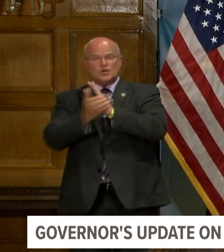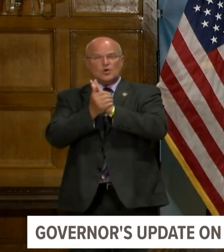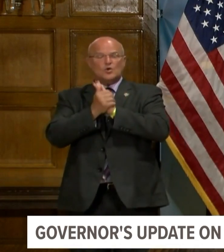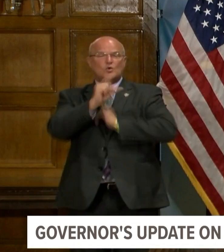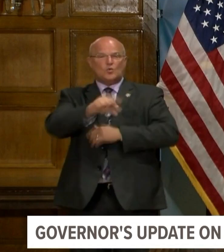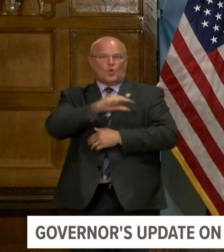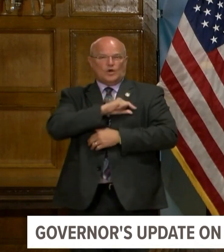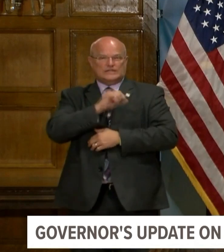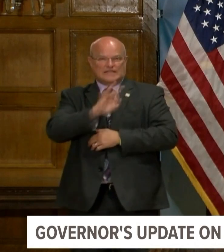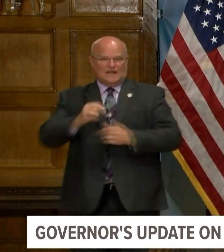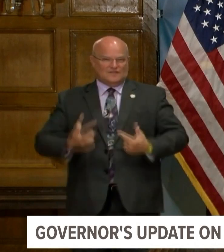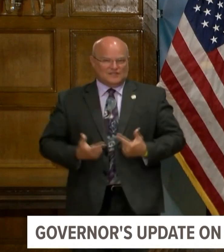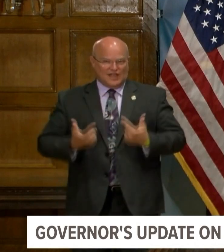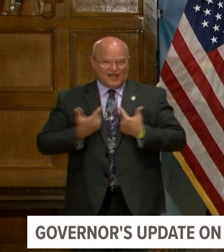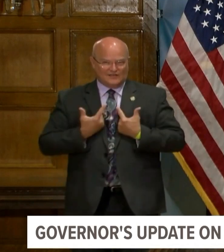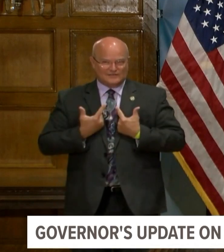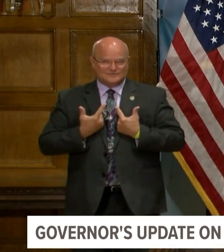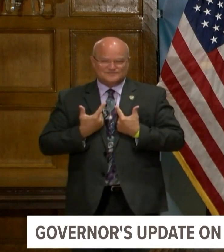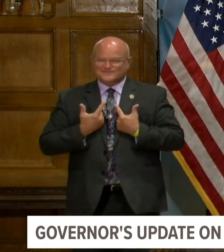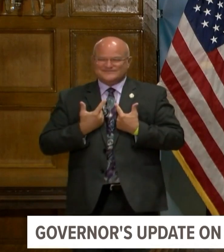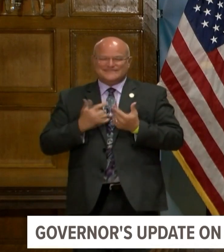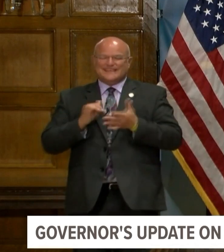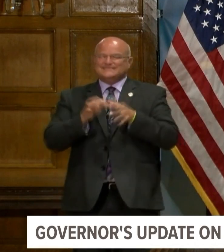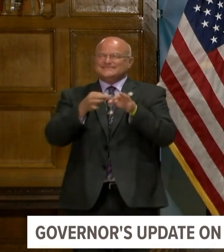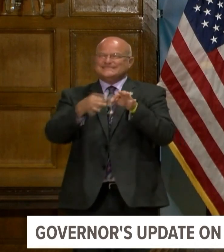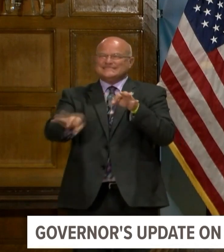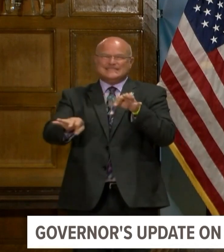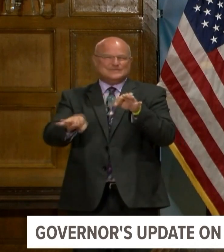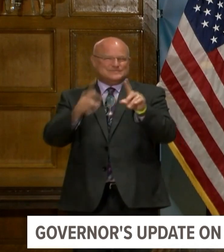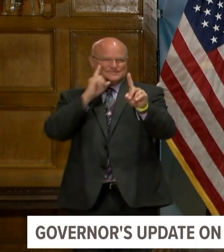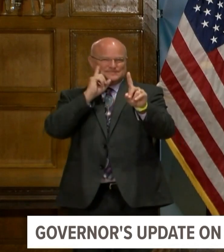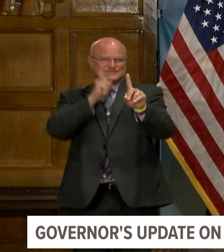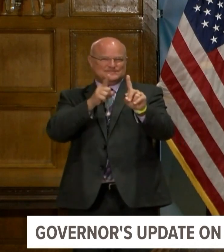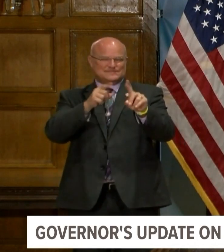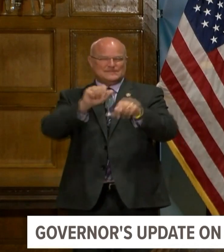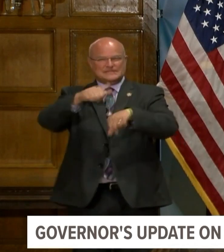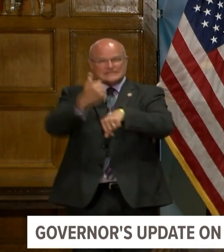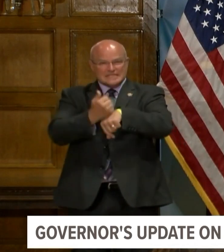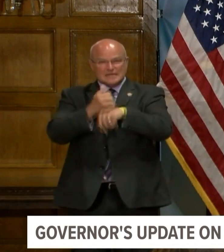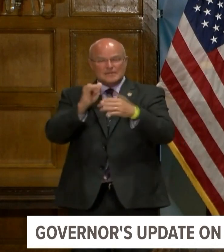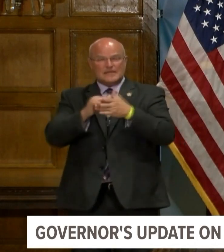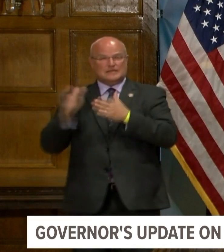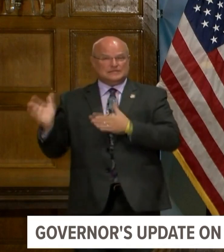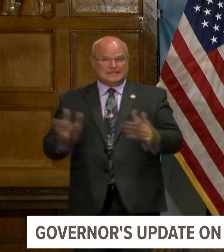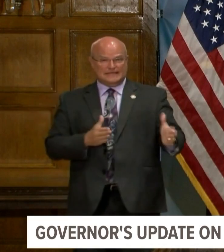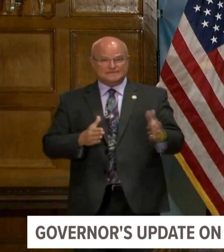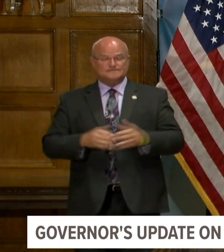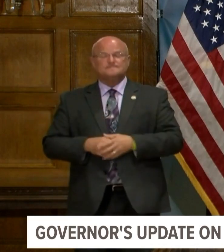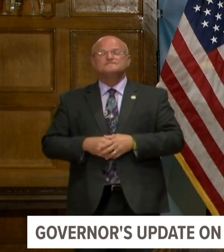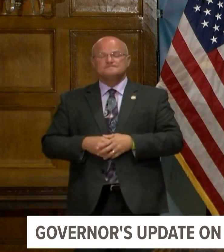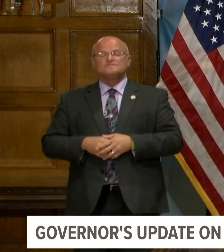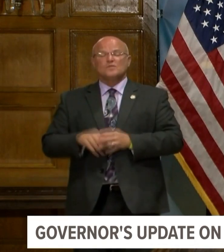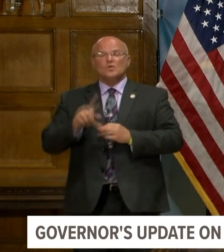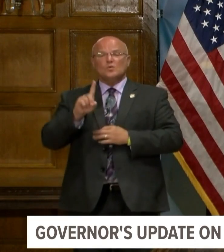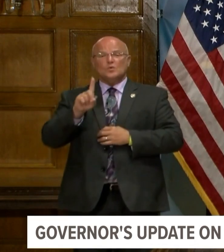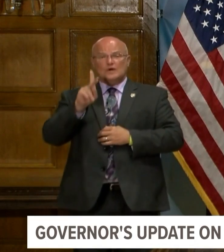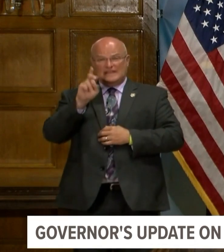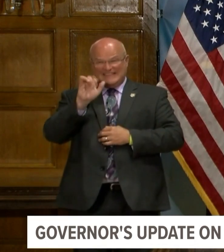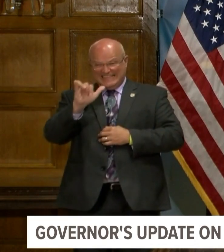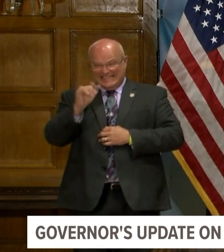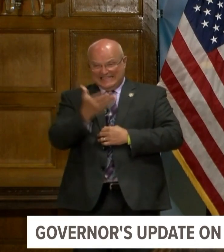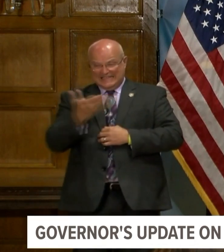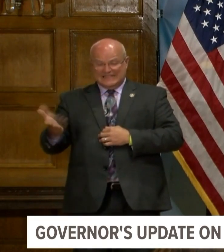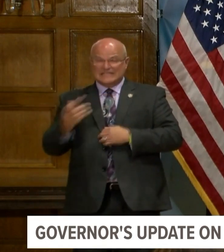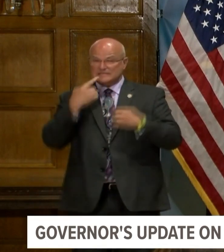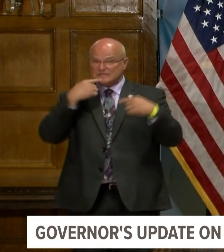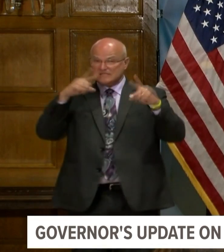life. That's a simple objective we have as we implement that strategy. But one of the key elements